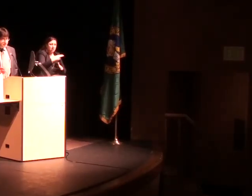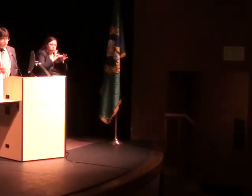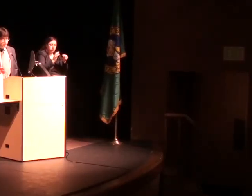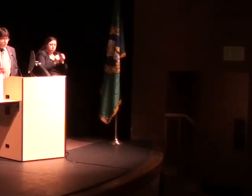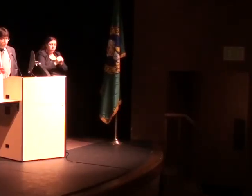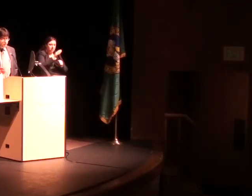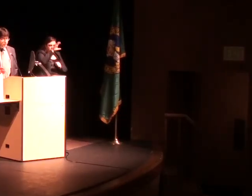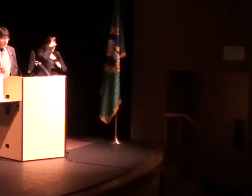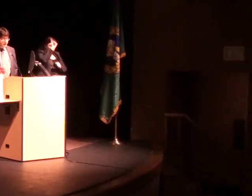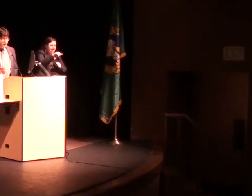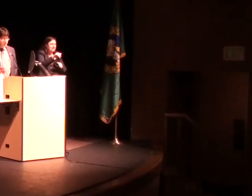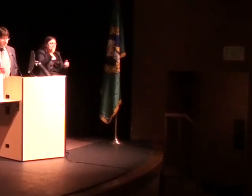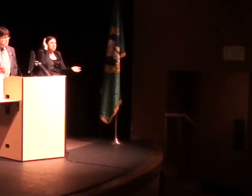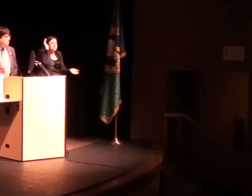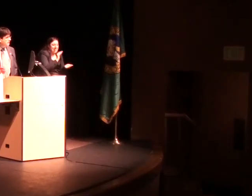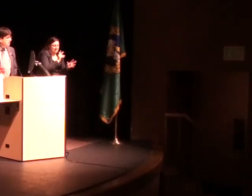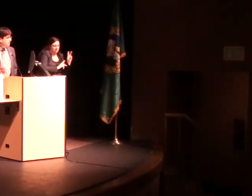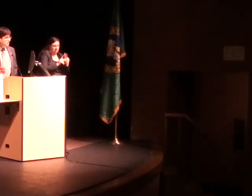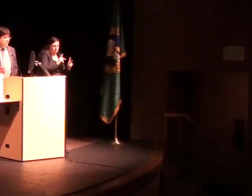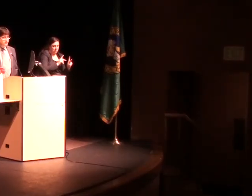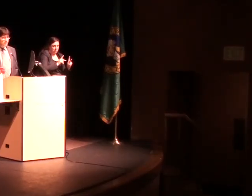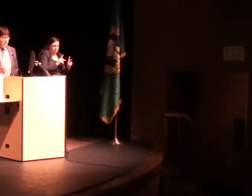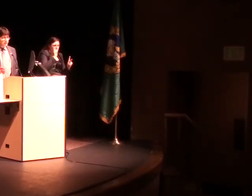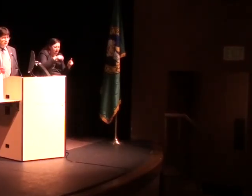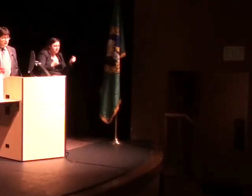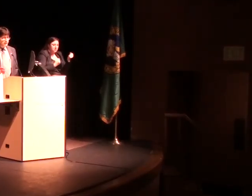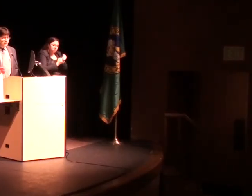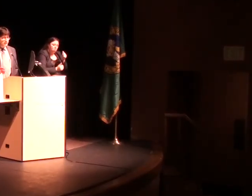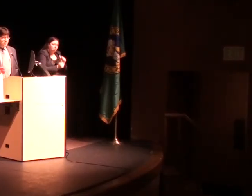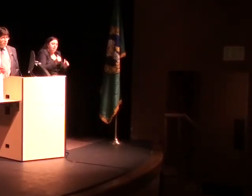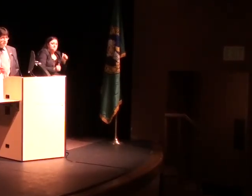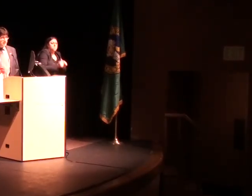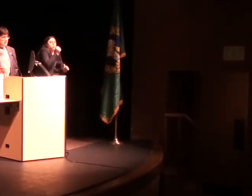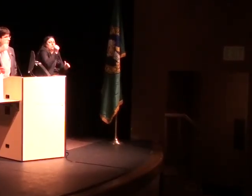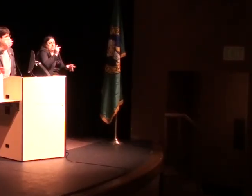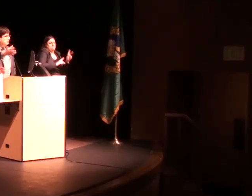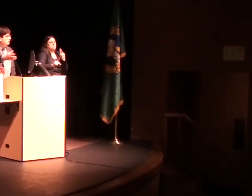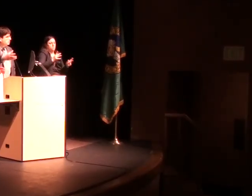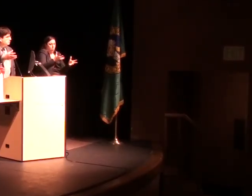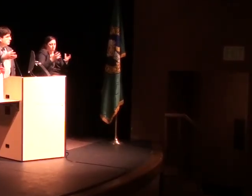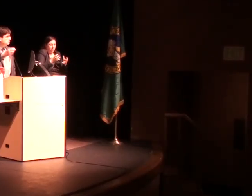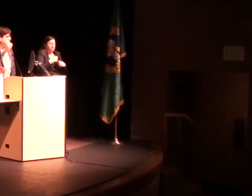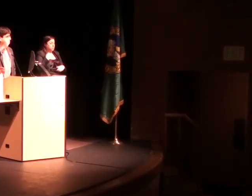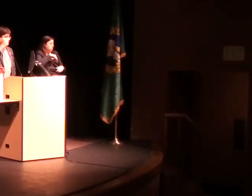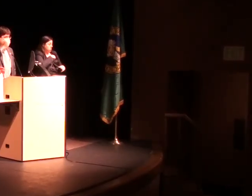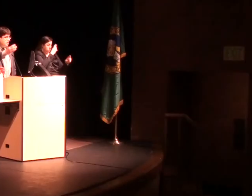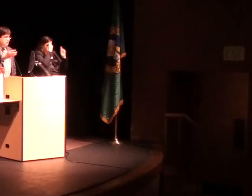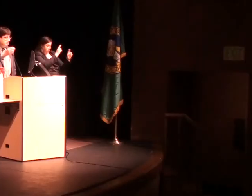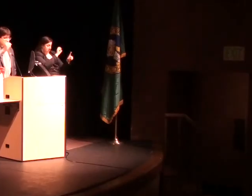again, we have a lot of respect for the political situation here.